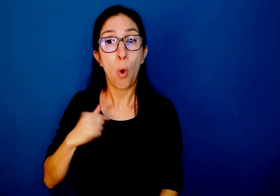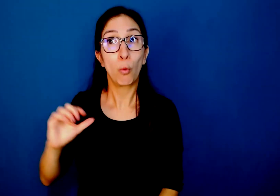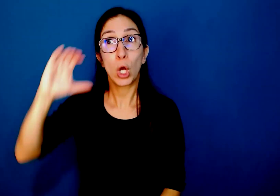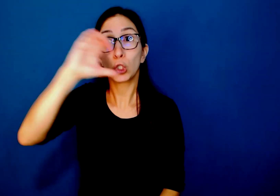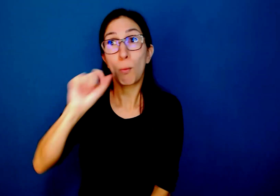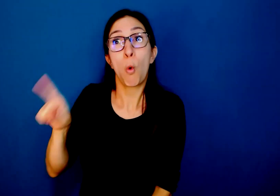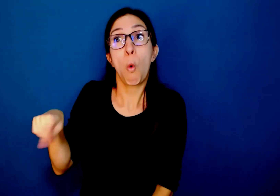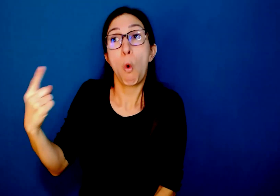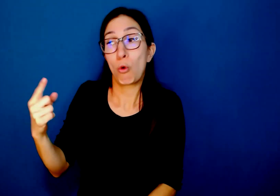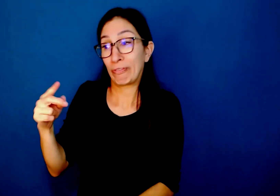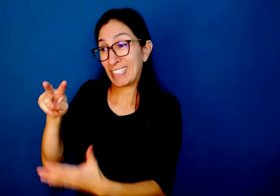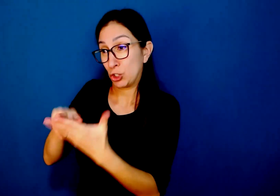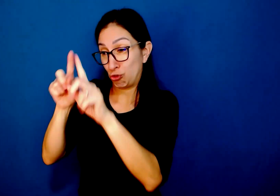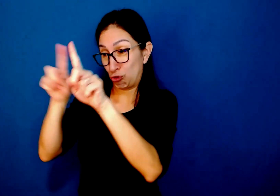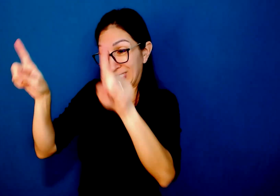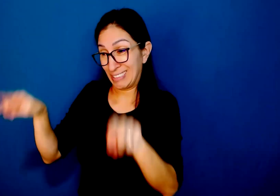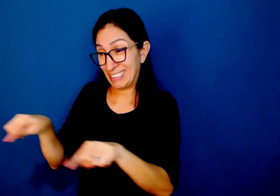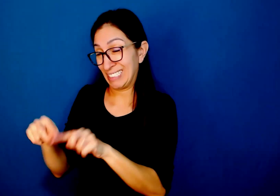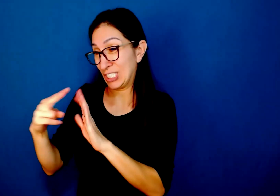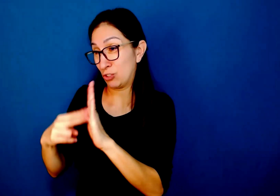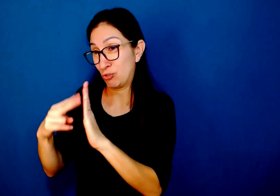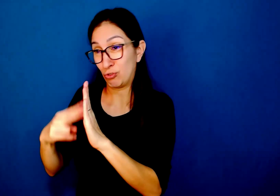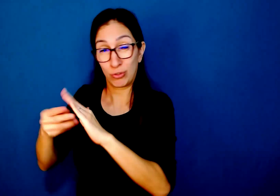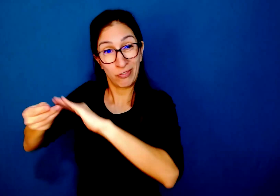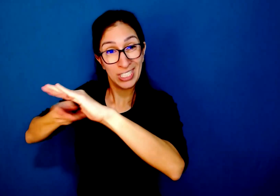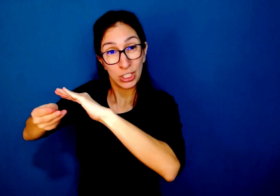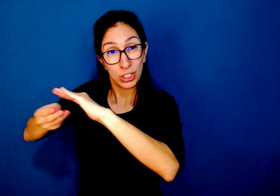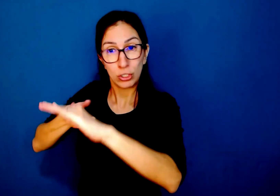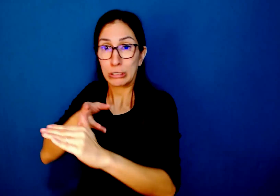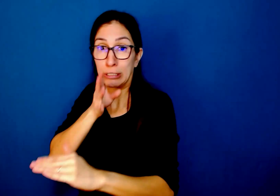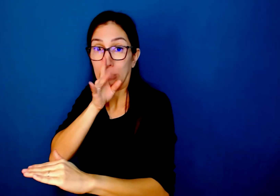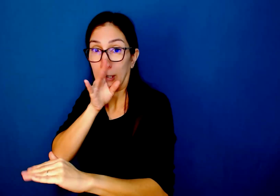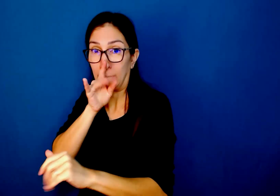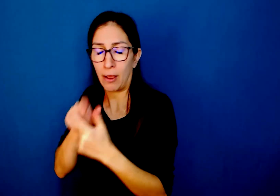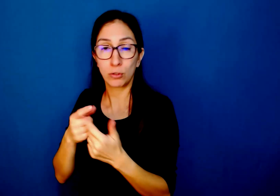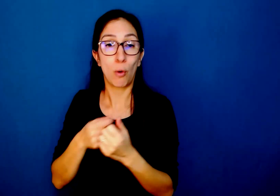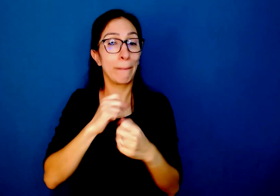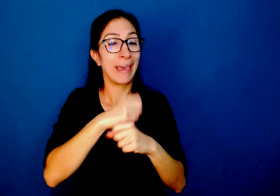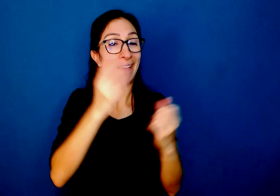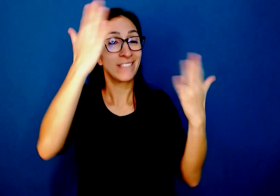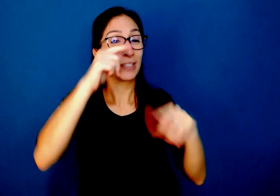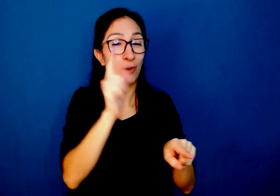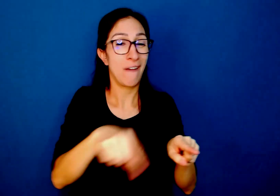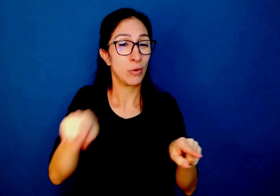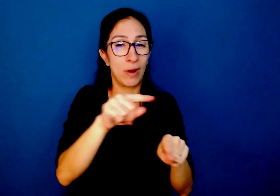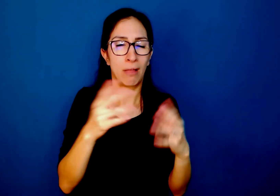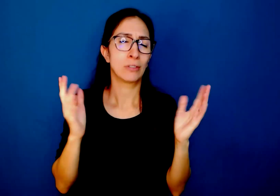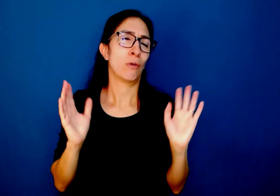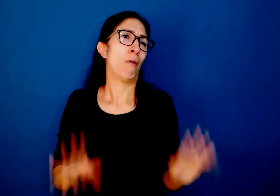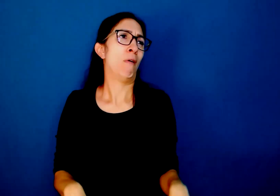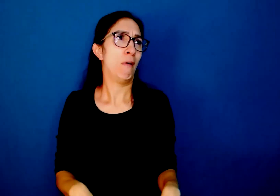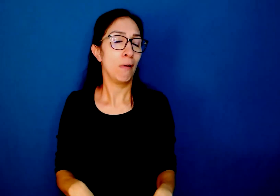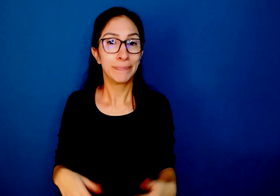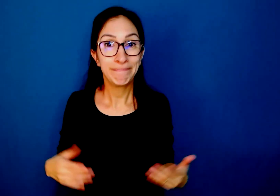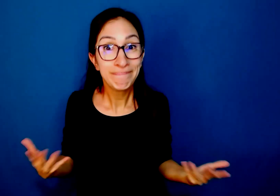screen readers are going to use a skip link, then making it invisible is basically harmless. But now along comes someone with